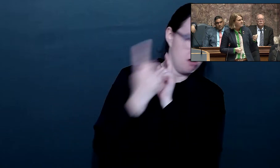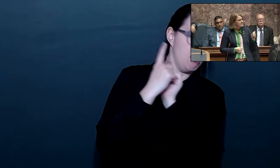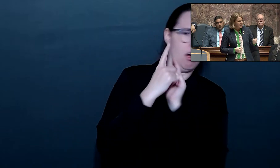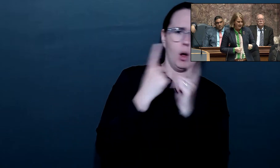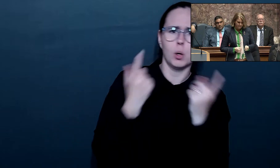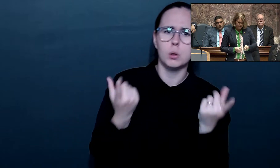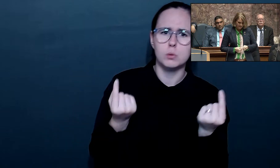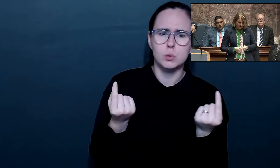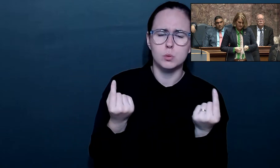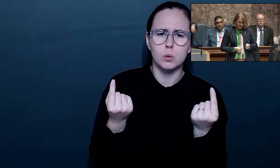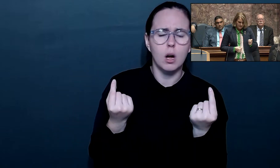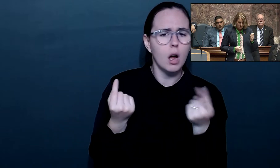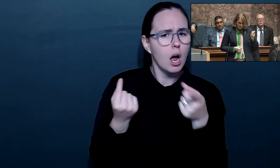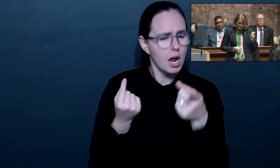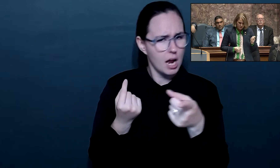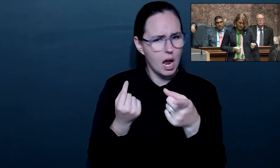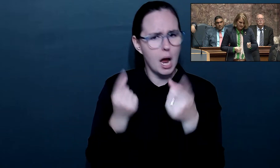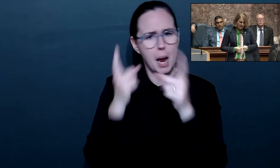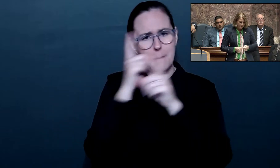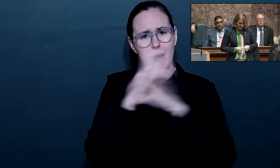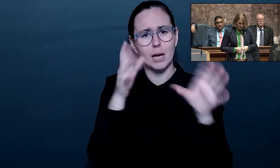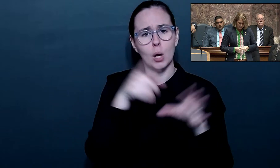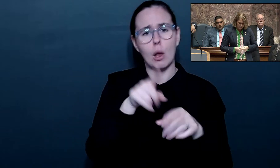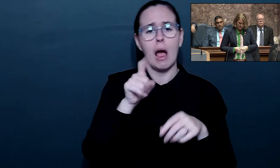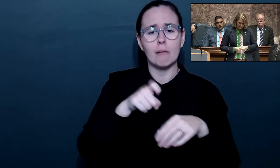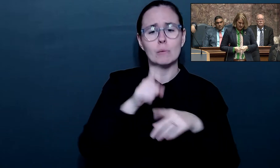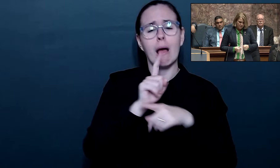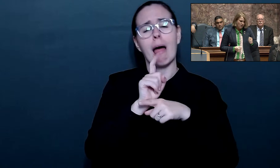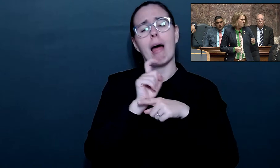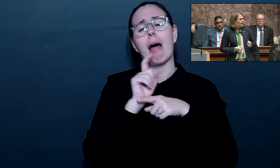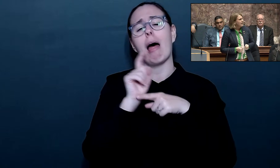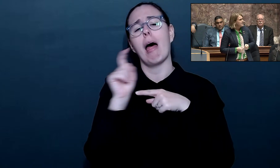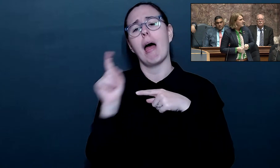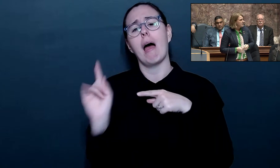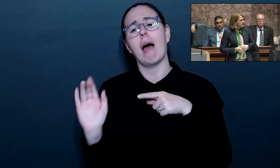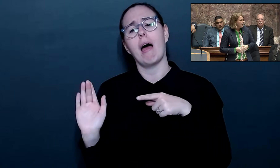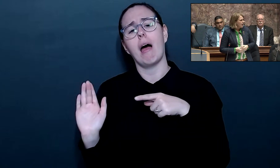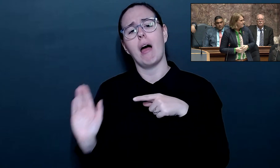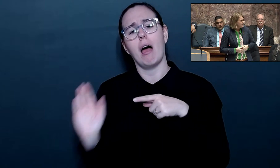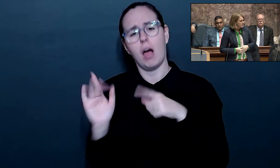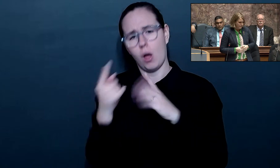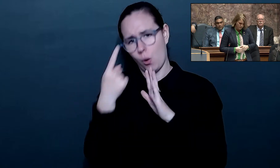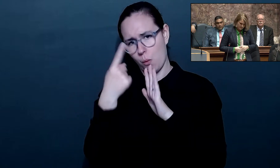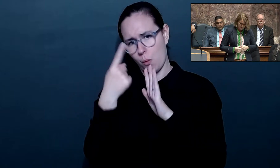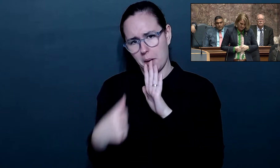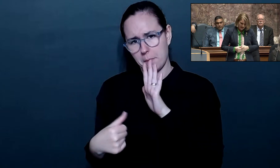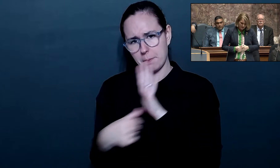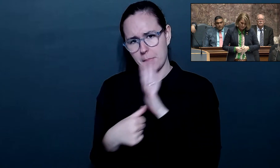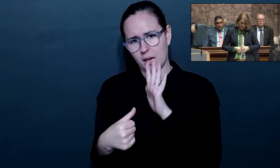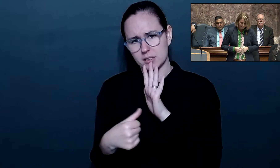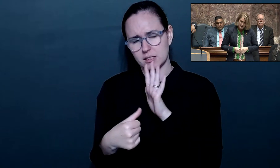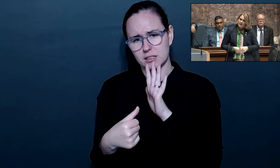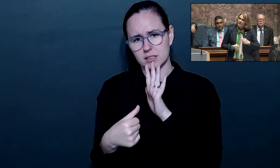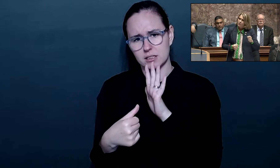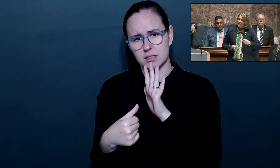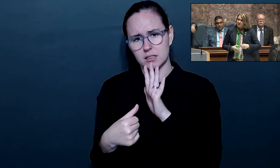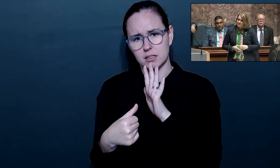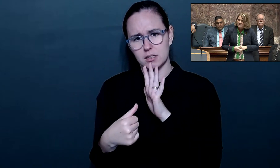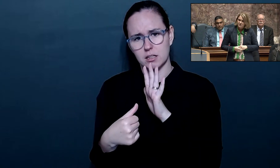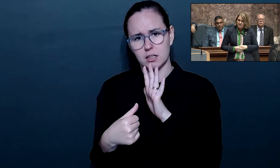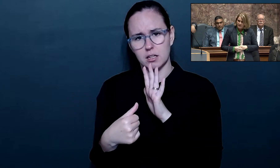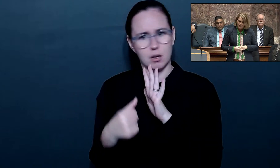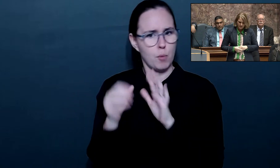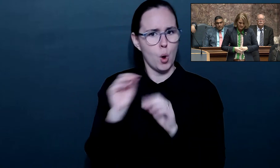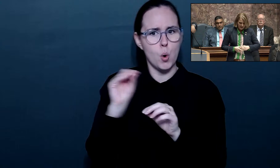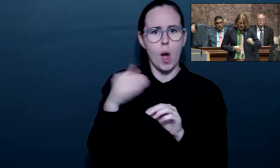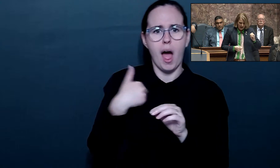aren't enough staff to restrain that patient, and there aren't any security officers posted to that unit. My question,